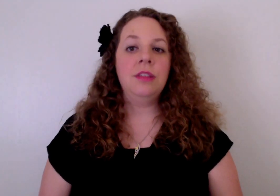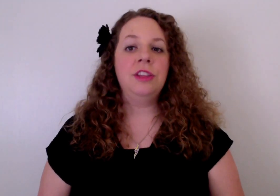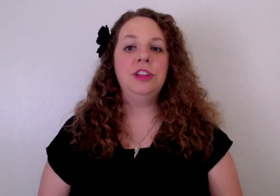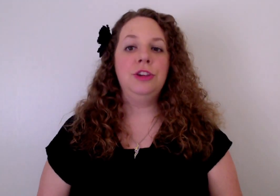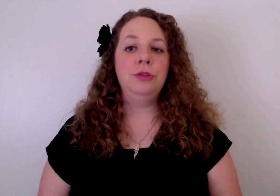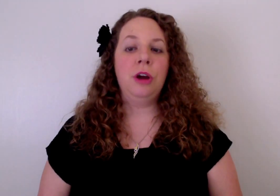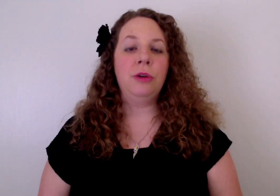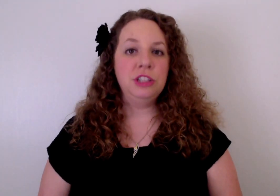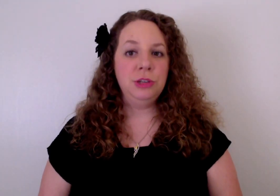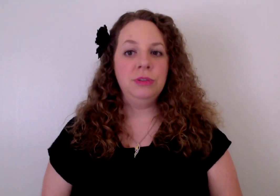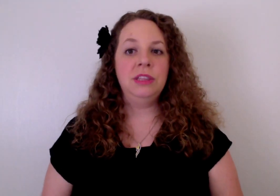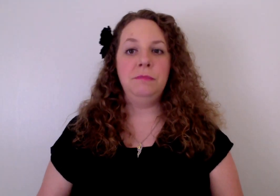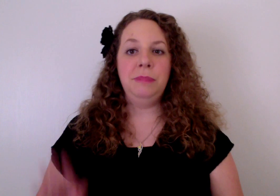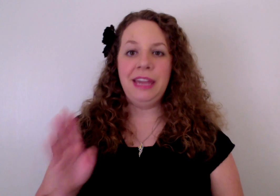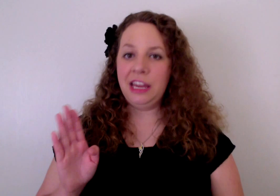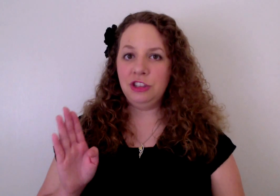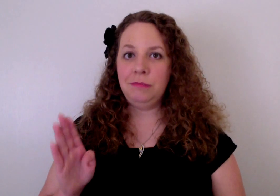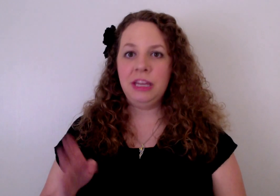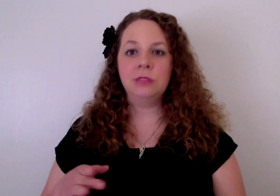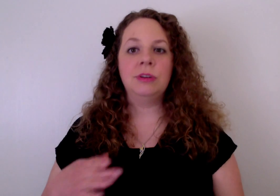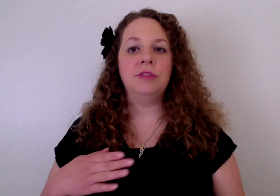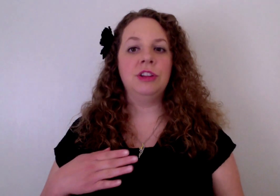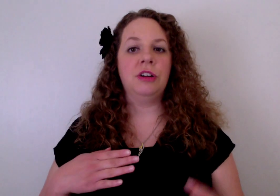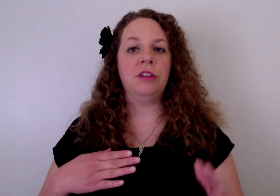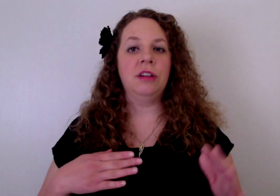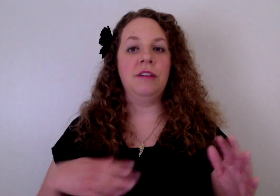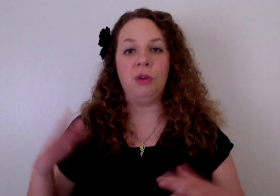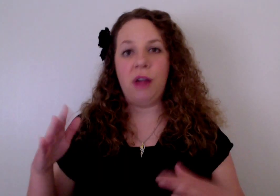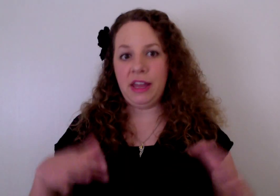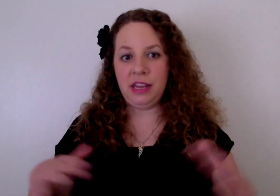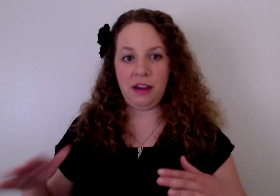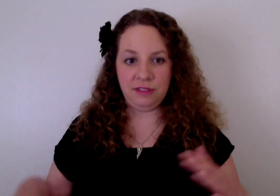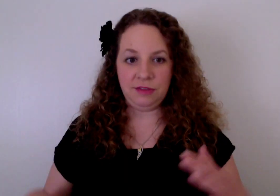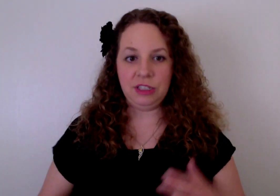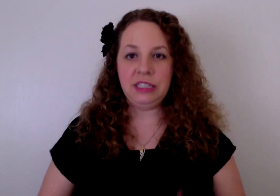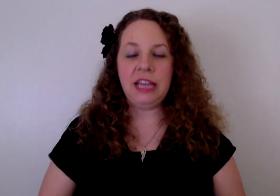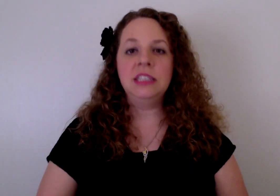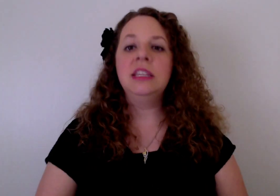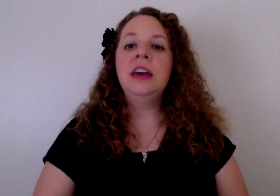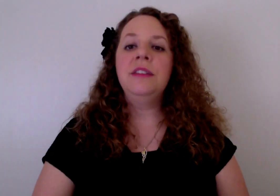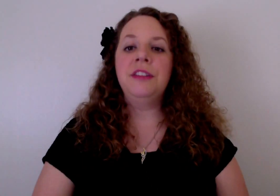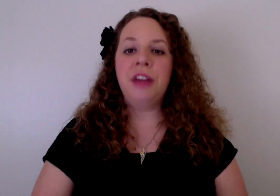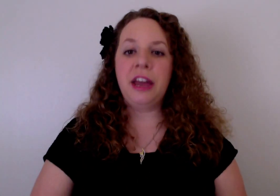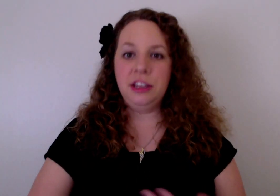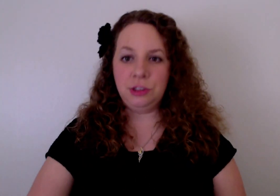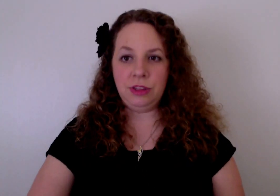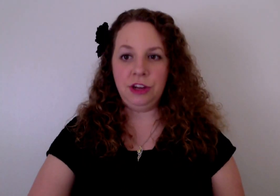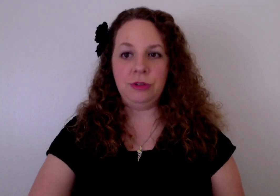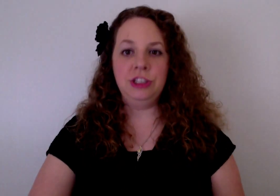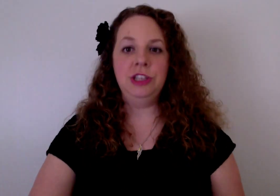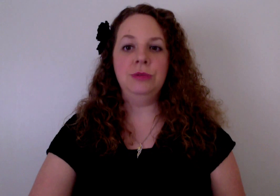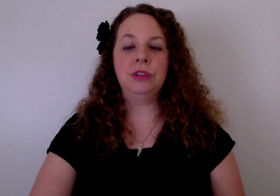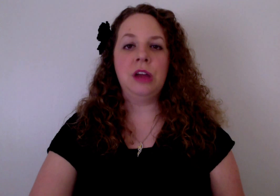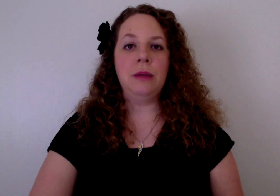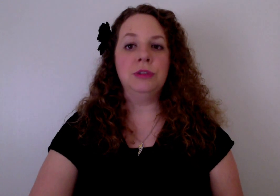then you are going to use the B handshape because whenever there are a variety of different sizes, then that is the one that you're going to use. So